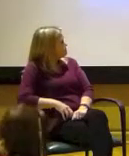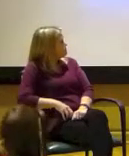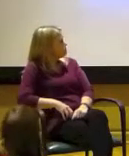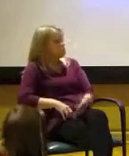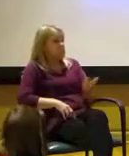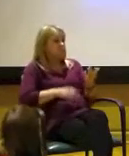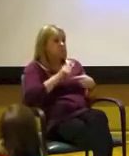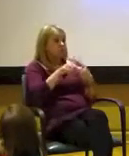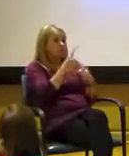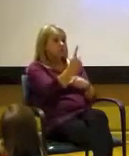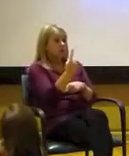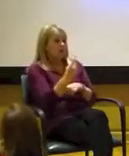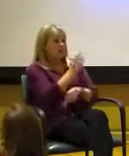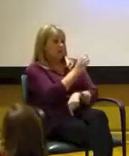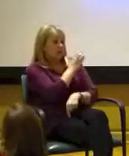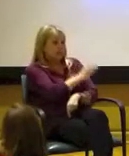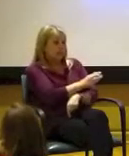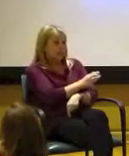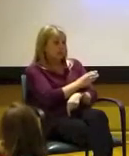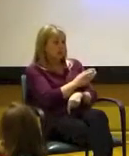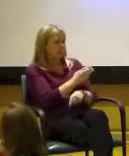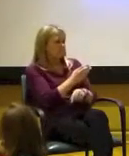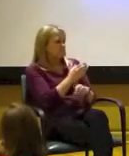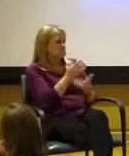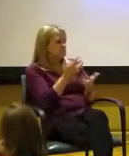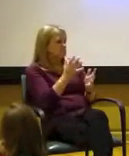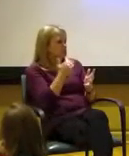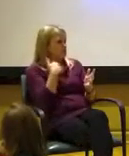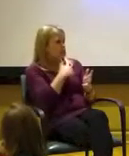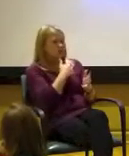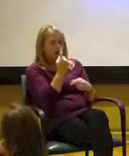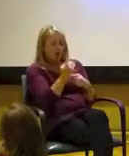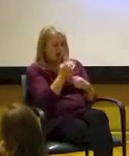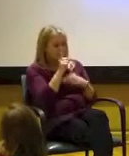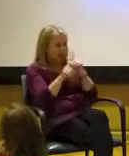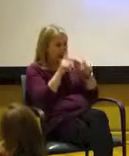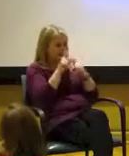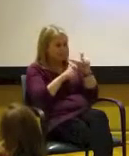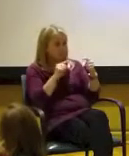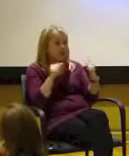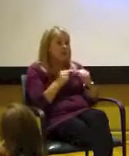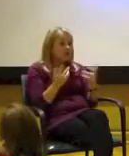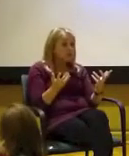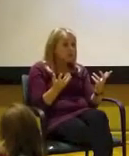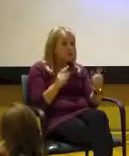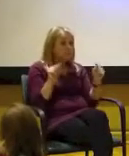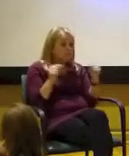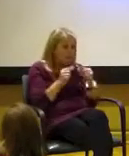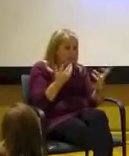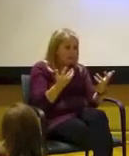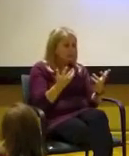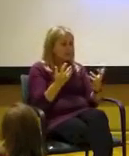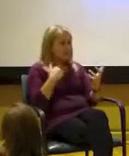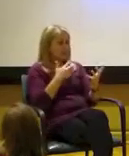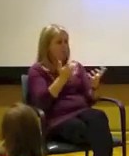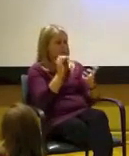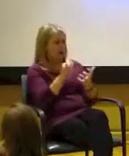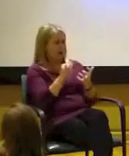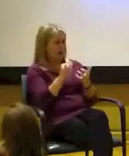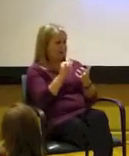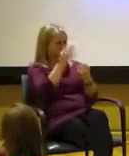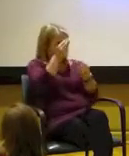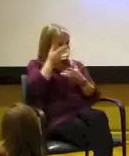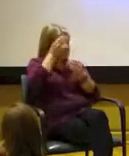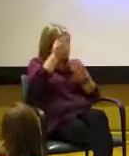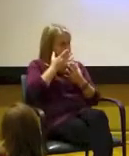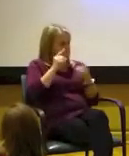So when you come to clinic, you're probably aware that we always ask you about pain, and we're looking for that classic kind of